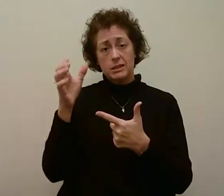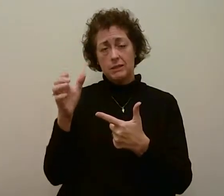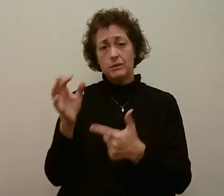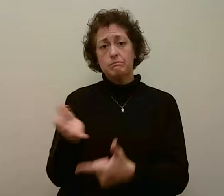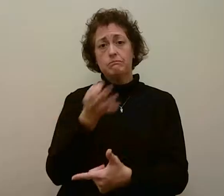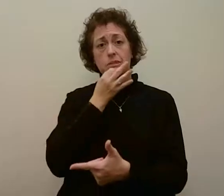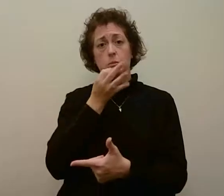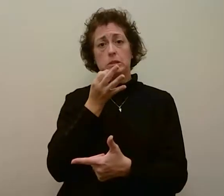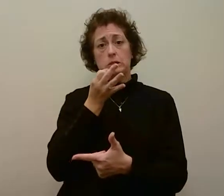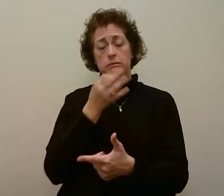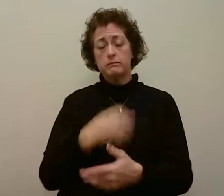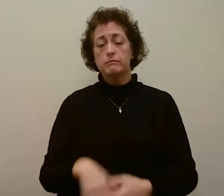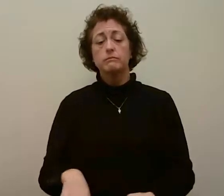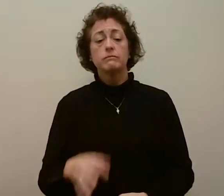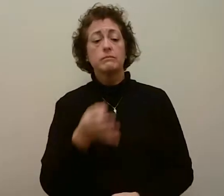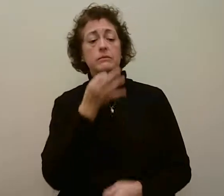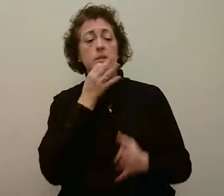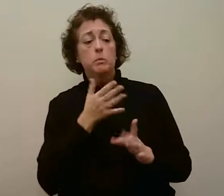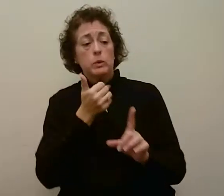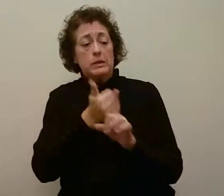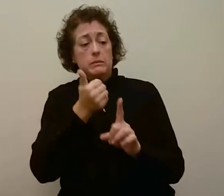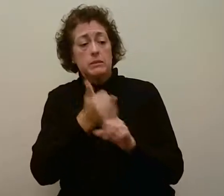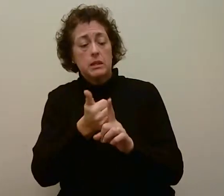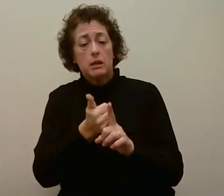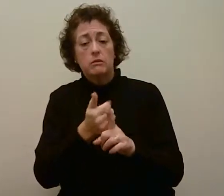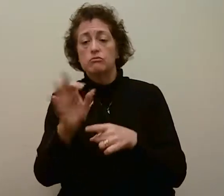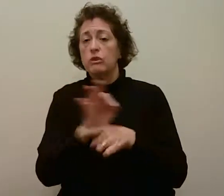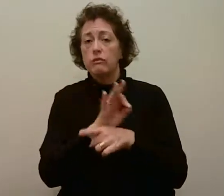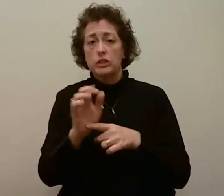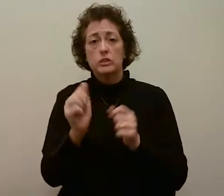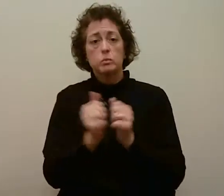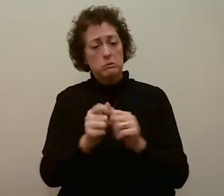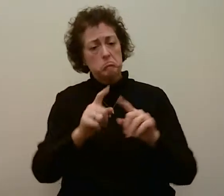Experts are able to function with reliable accuracy, and